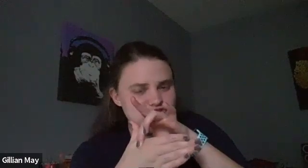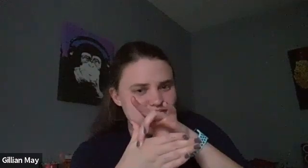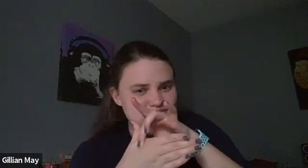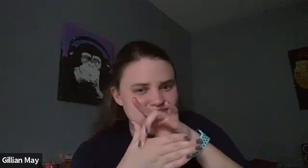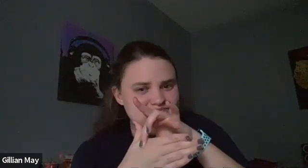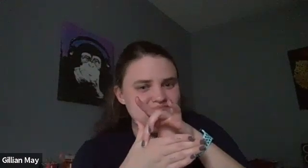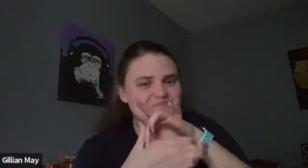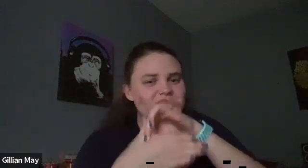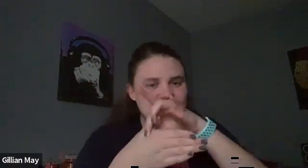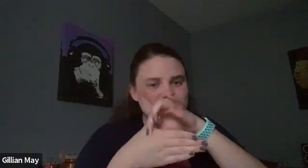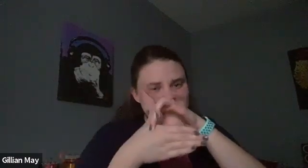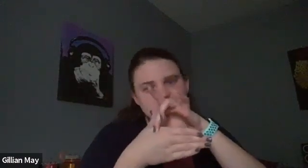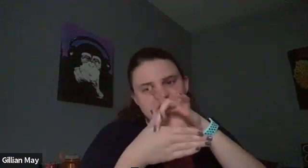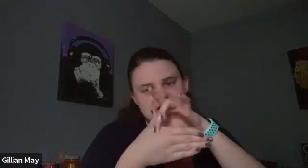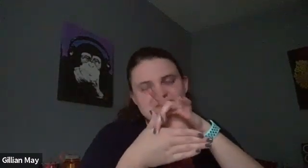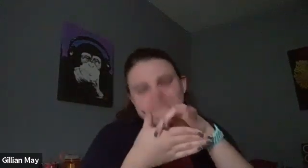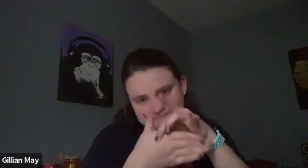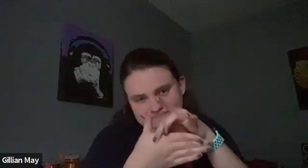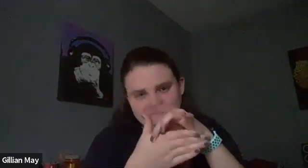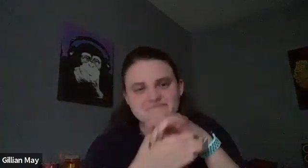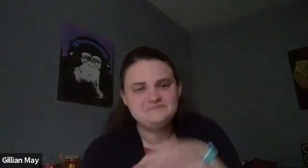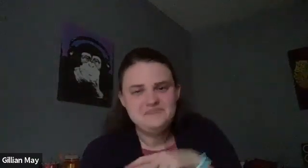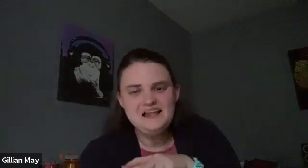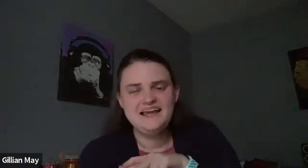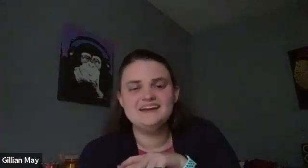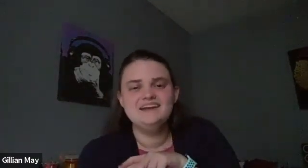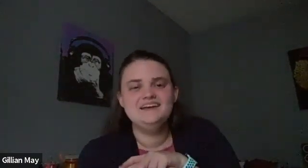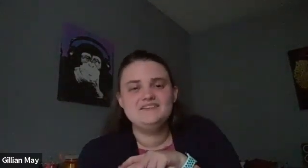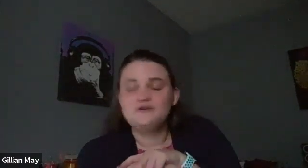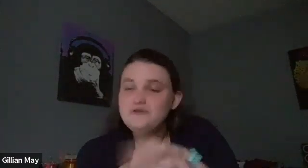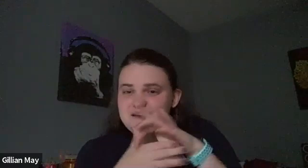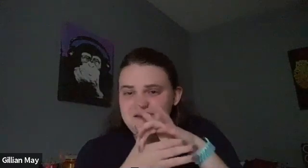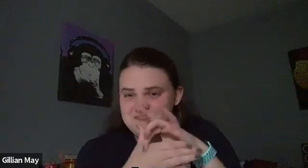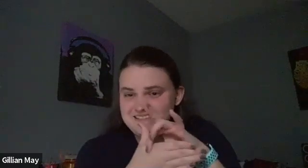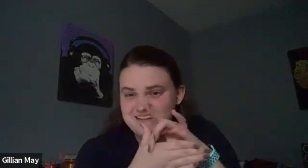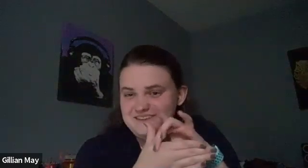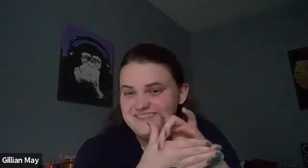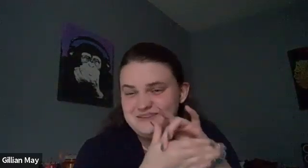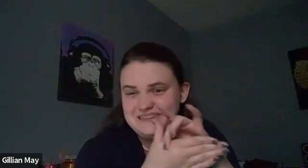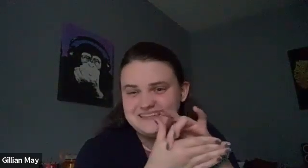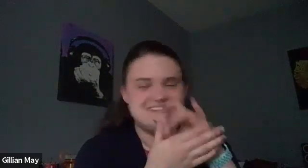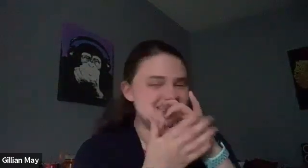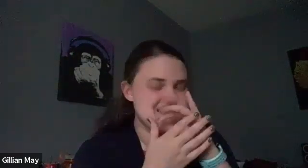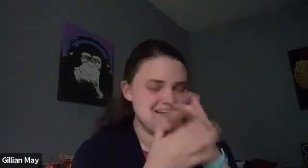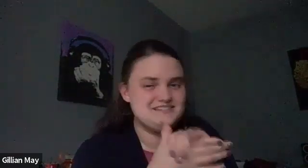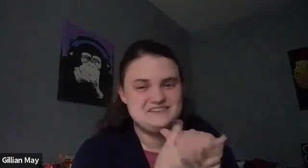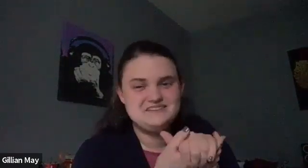shop. That's basically what it is. And the cool thing about this sign, though, the cool thing is that it's also the sign